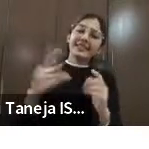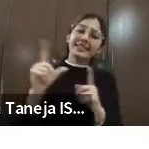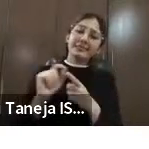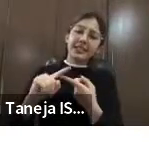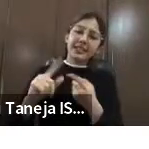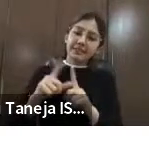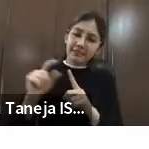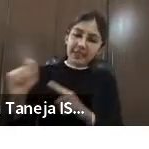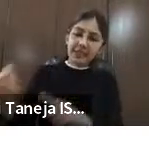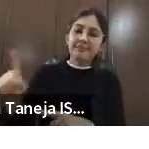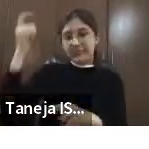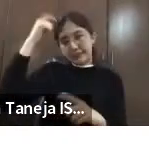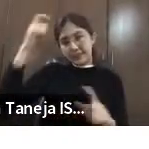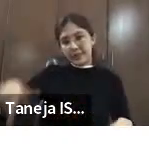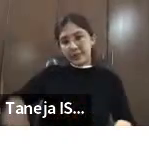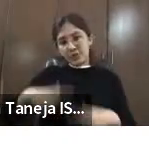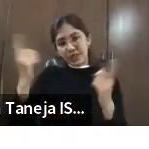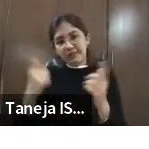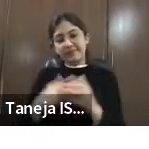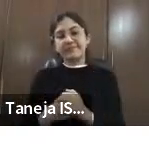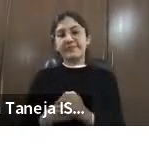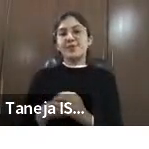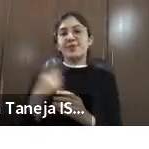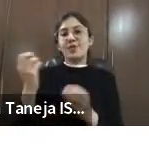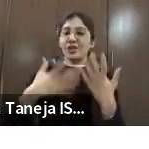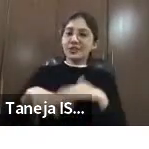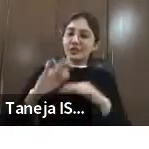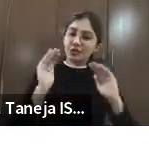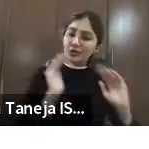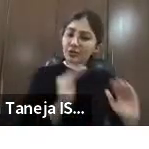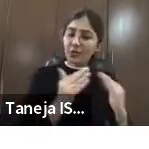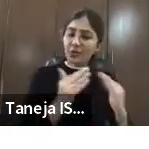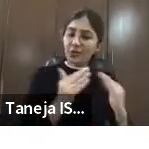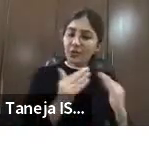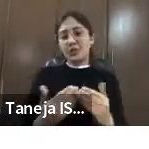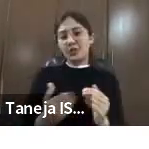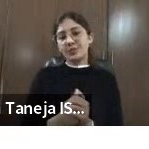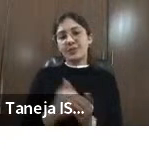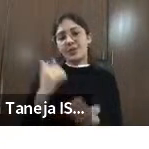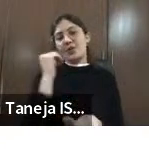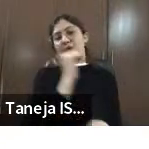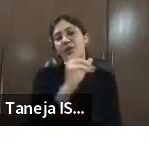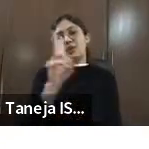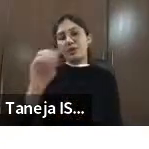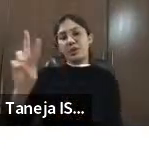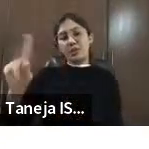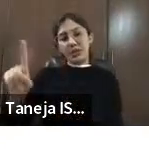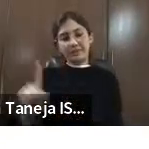Mindtree for selecting our organization as an awardee for 2021.